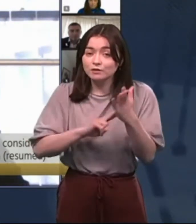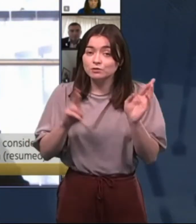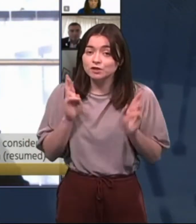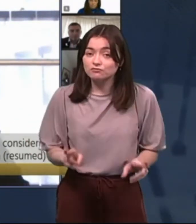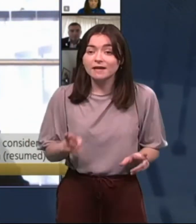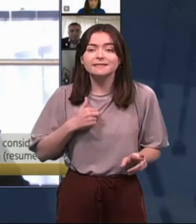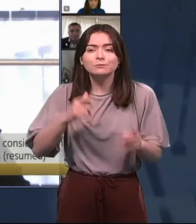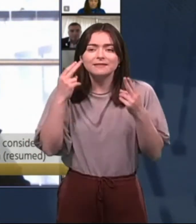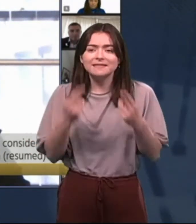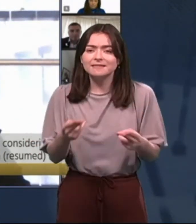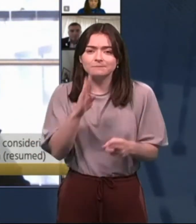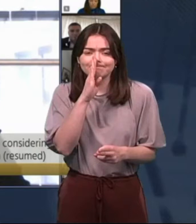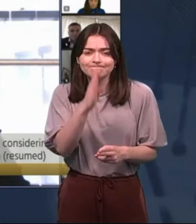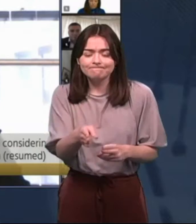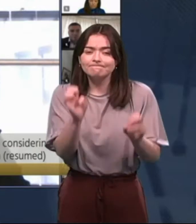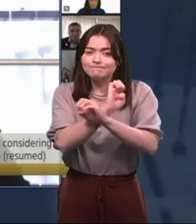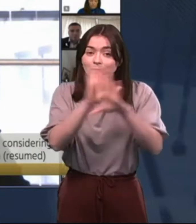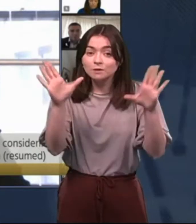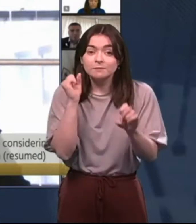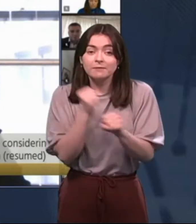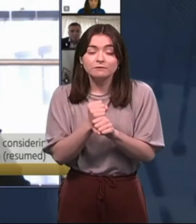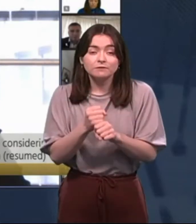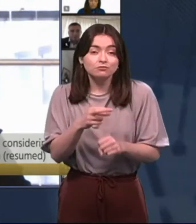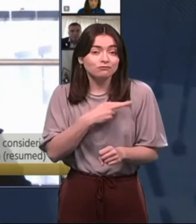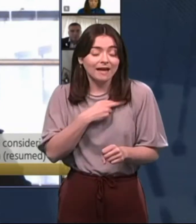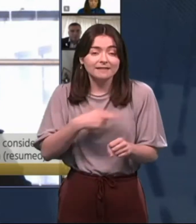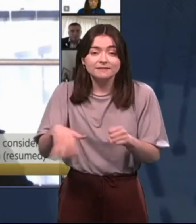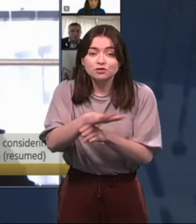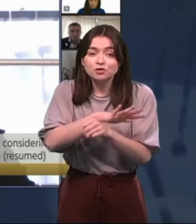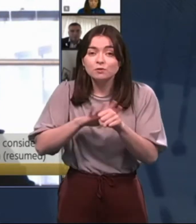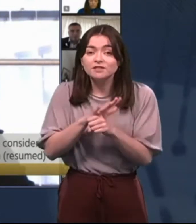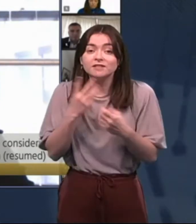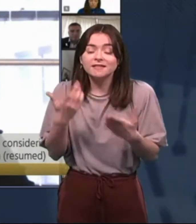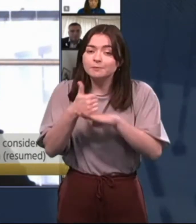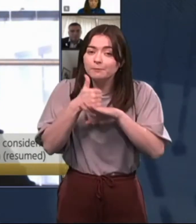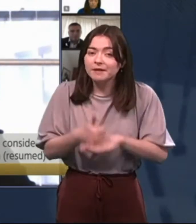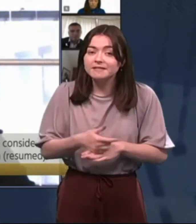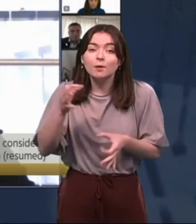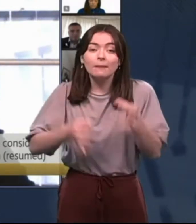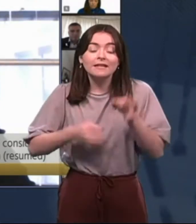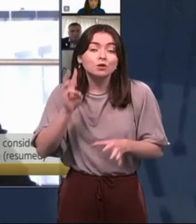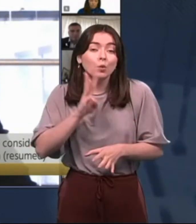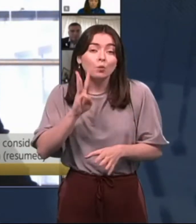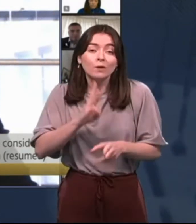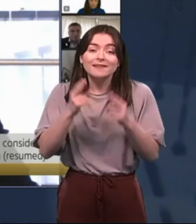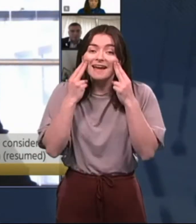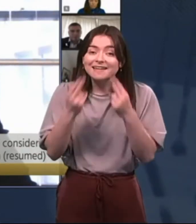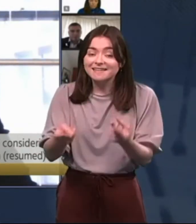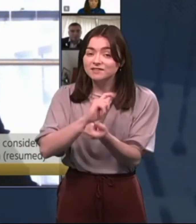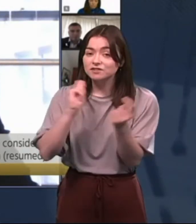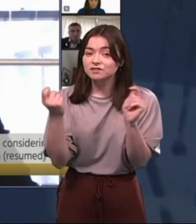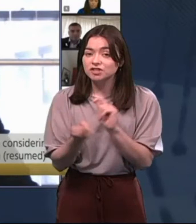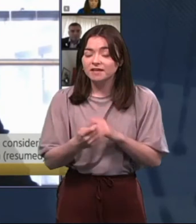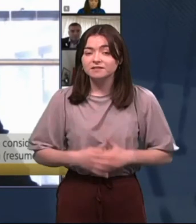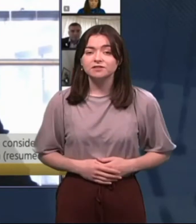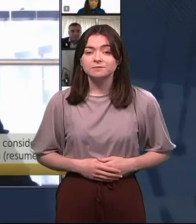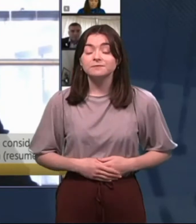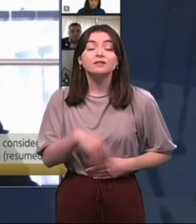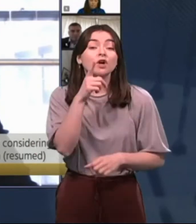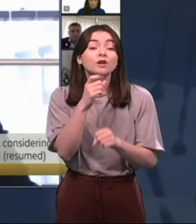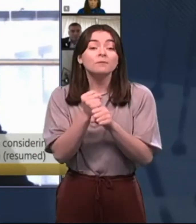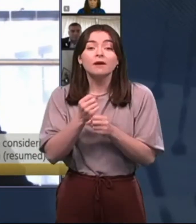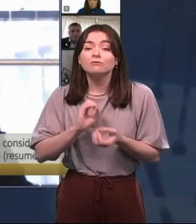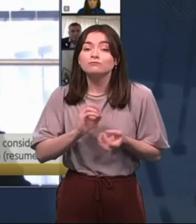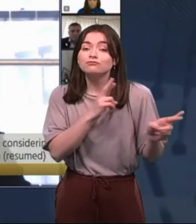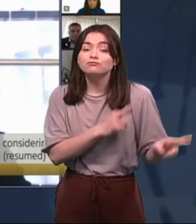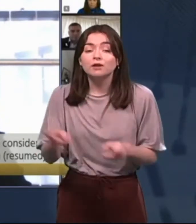be a bit more upfront about the reality of the situation here. It does come down to political will, and that needs to change. And you're talking about creating awareness and that in